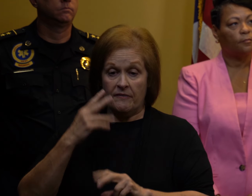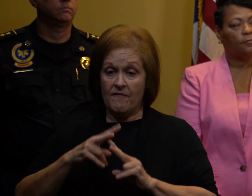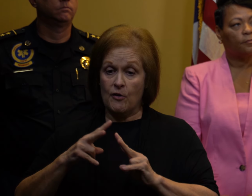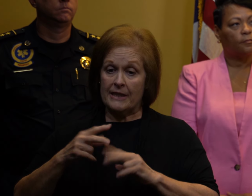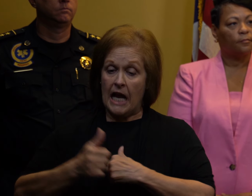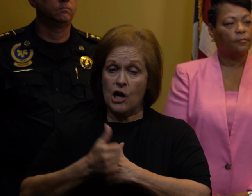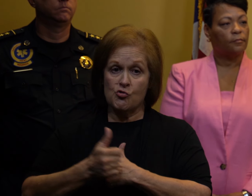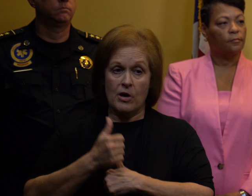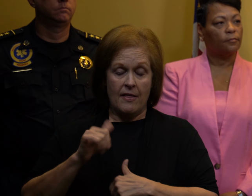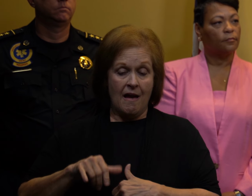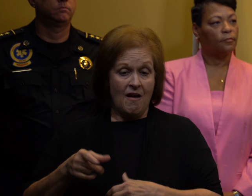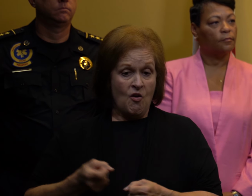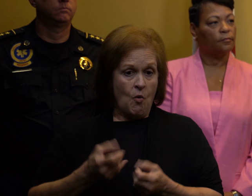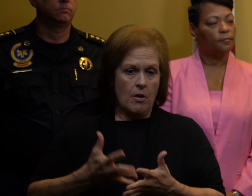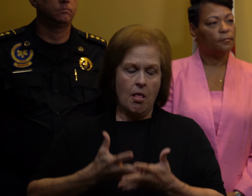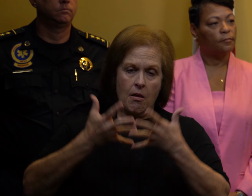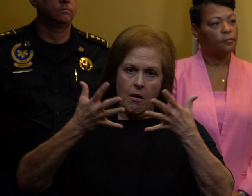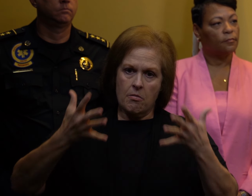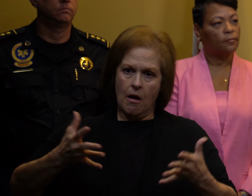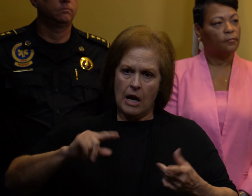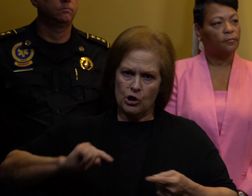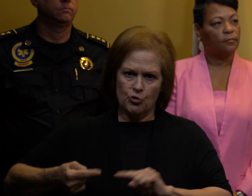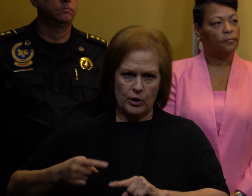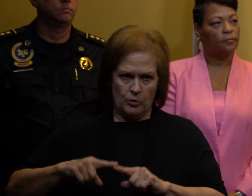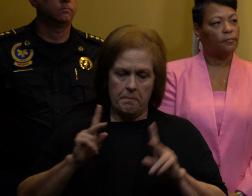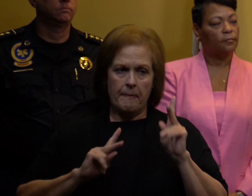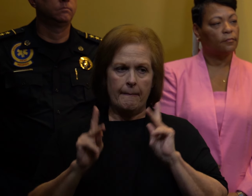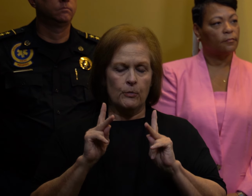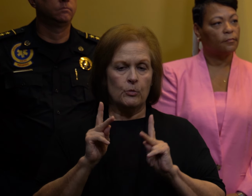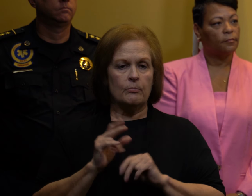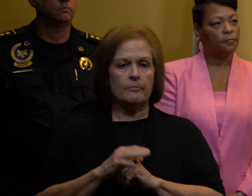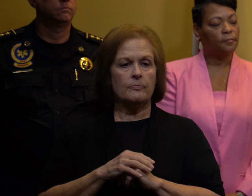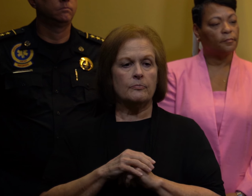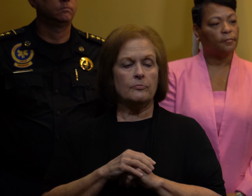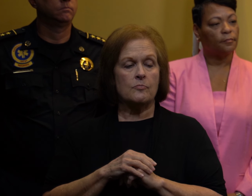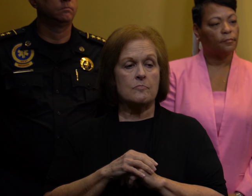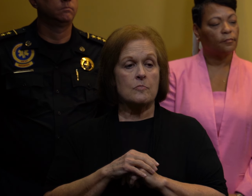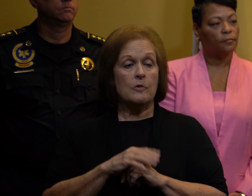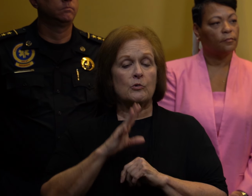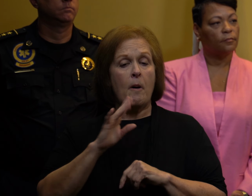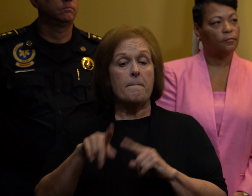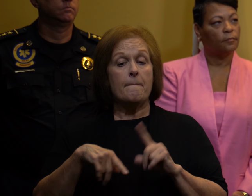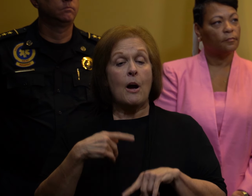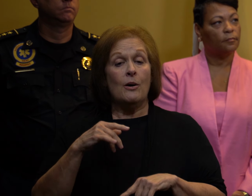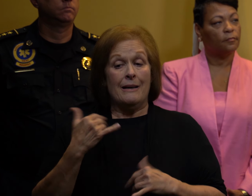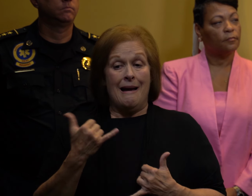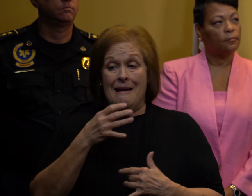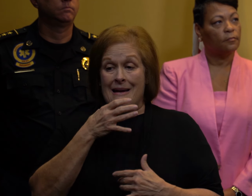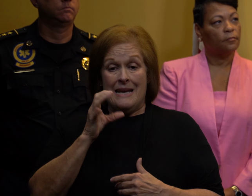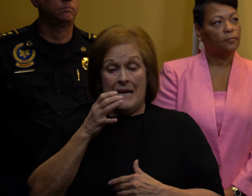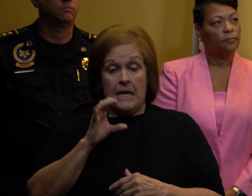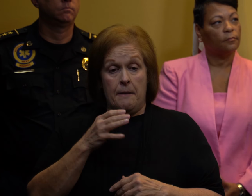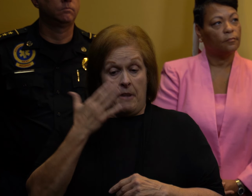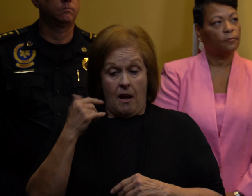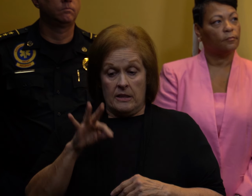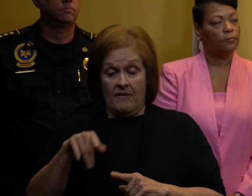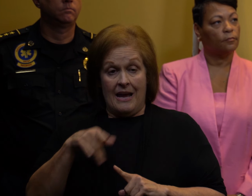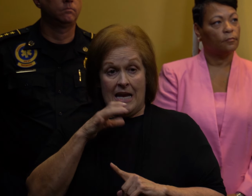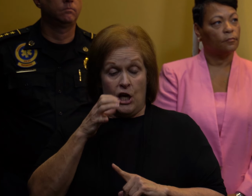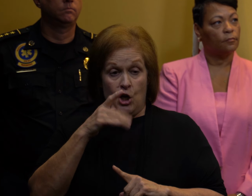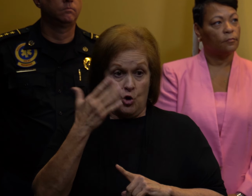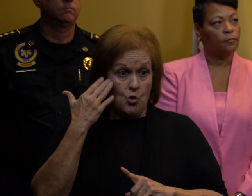cause thousands of injuries every year to the public. We've been talking about the heat, right? Due to the heat,